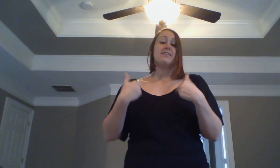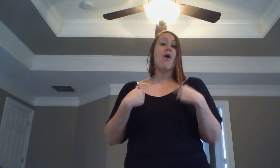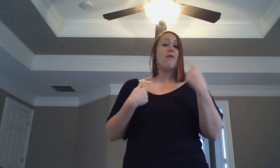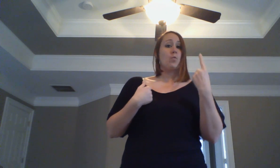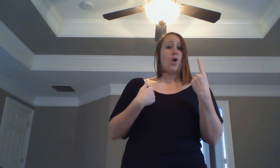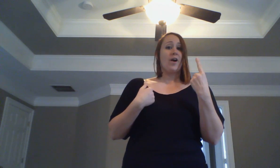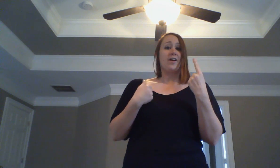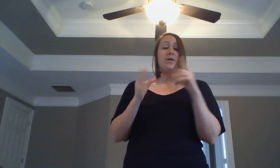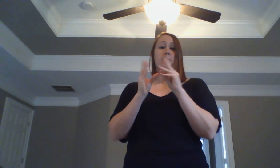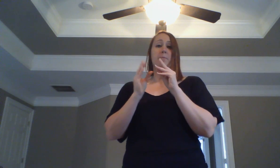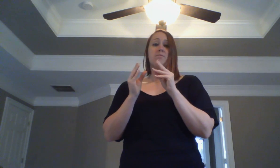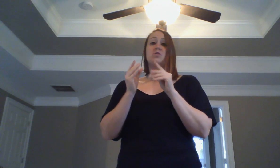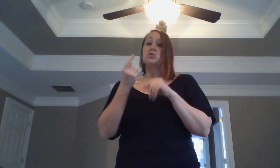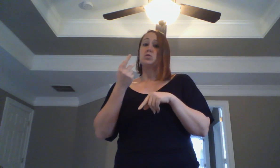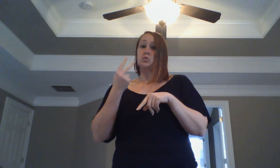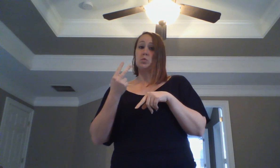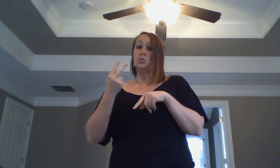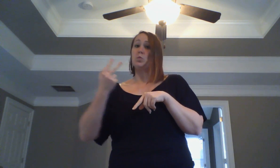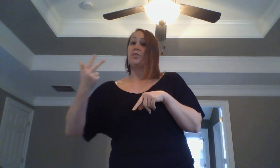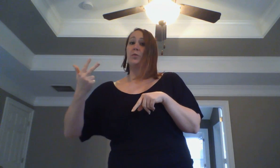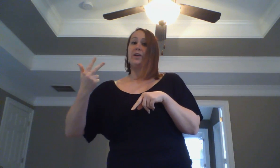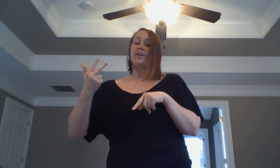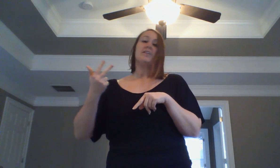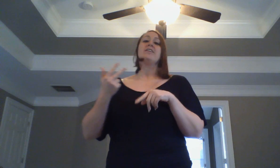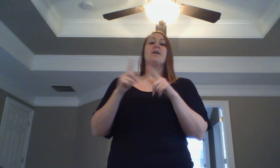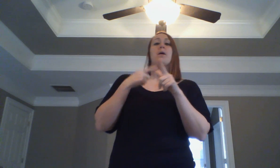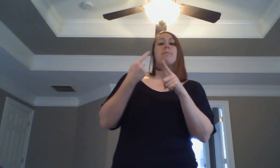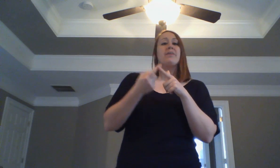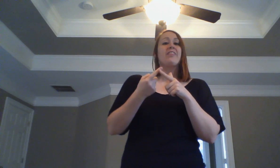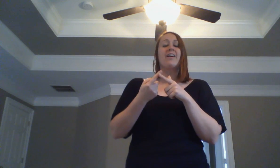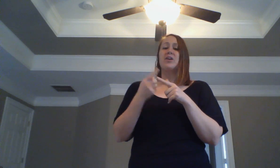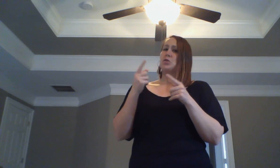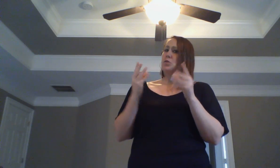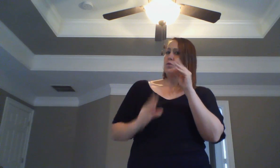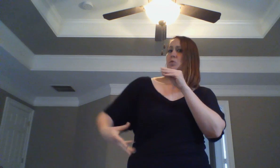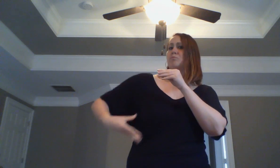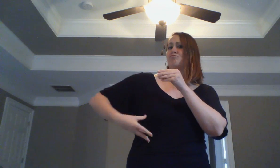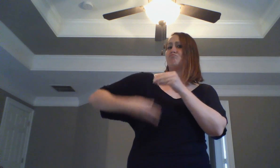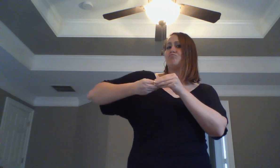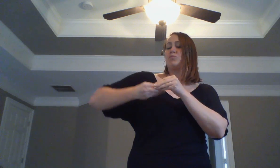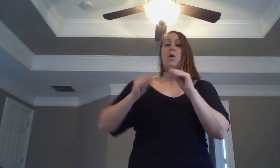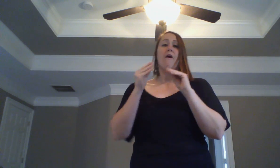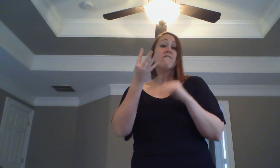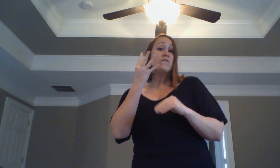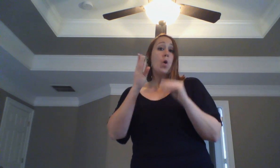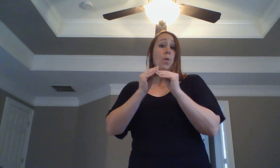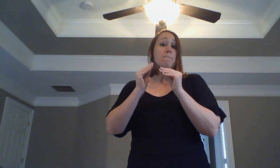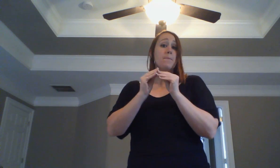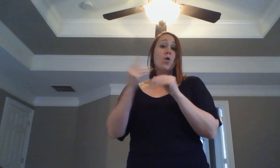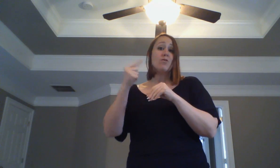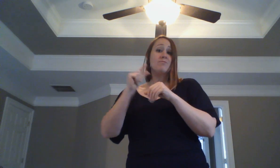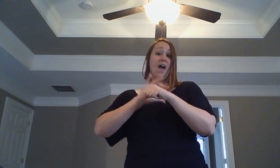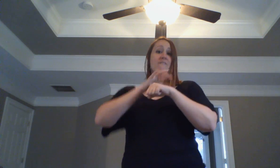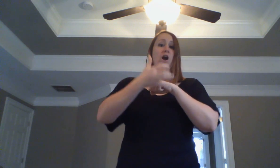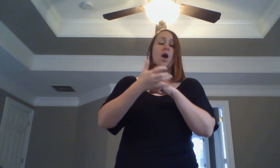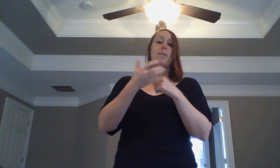3. And let's say you were to give me 4 more avocados. So let me put this 4 in yellow so you know that these are the